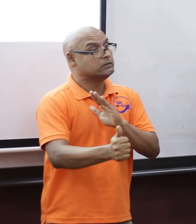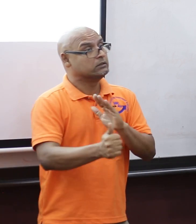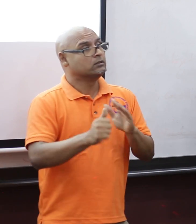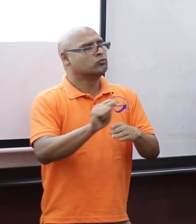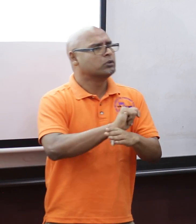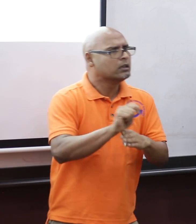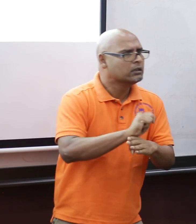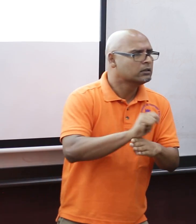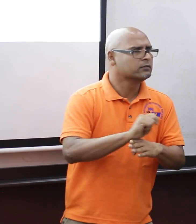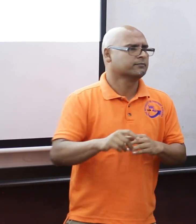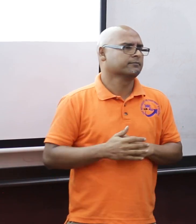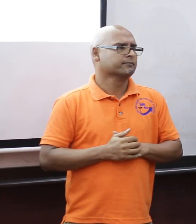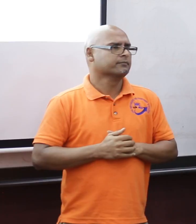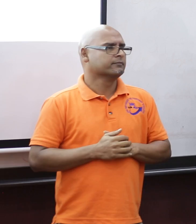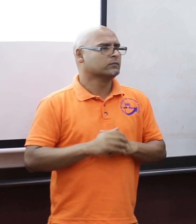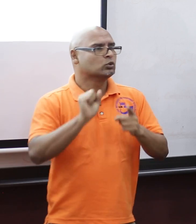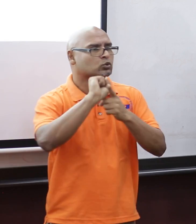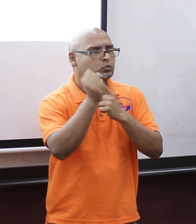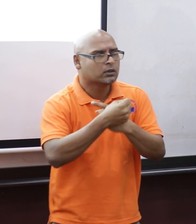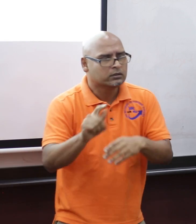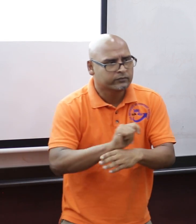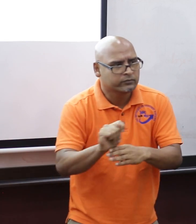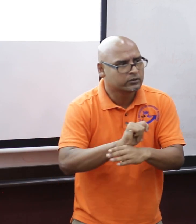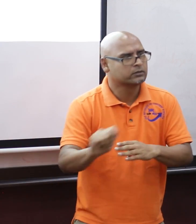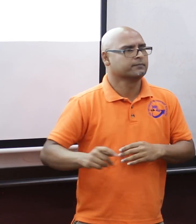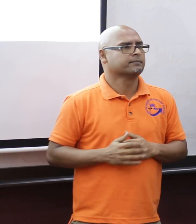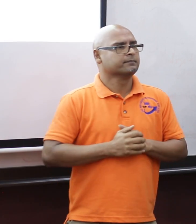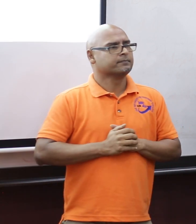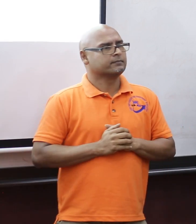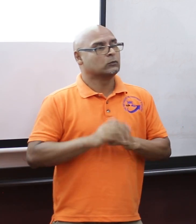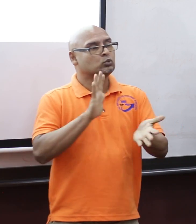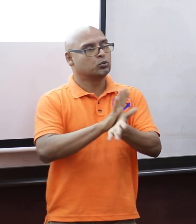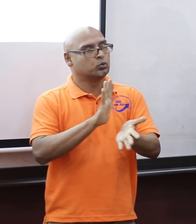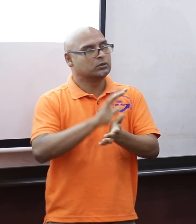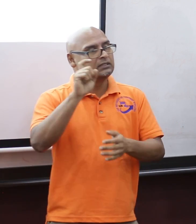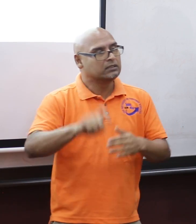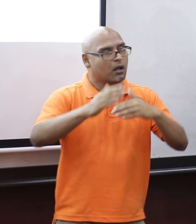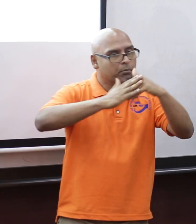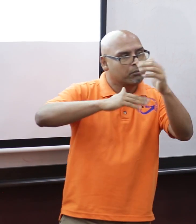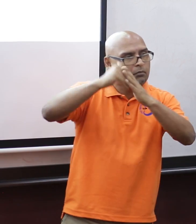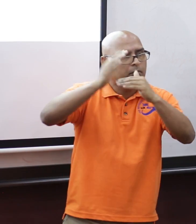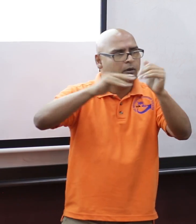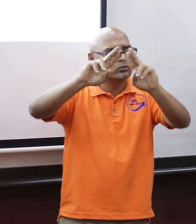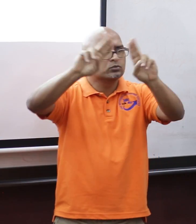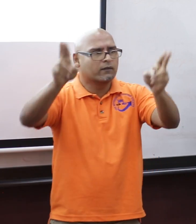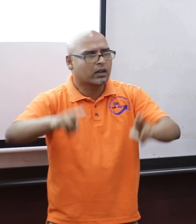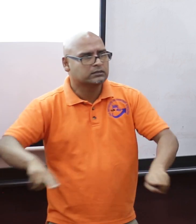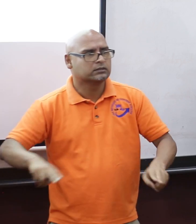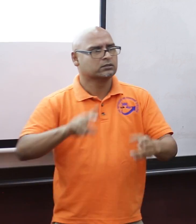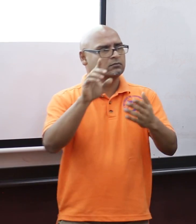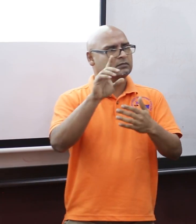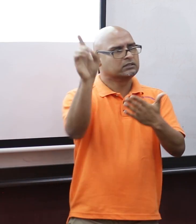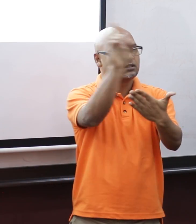We need to provide universal design for any schools that are built, and we need to revamp the existing